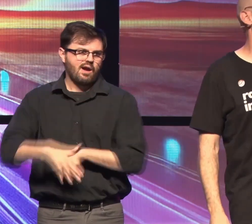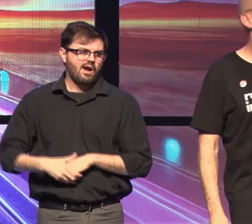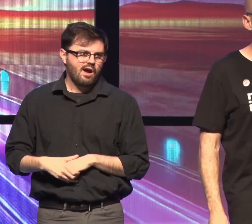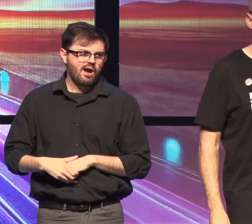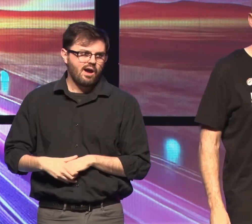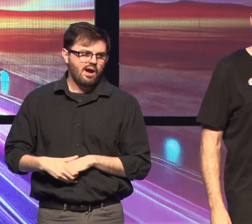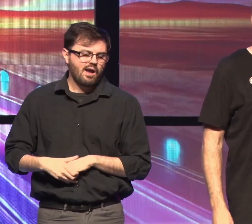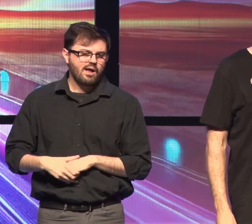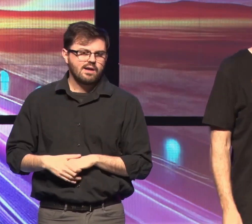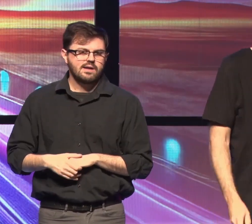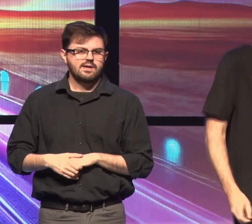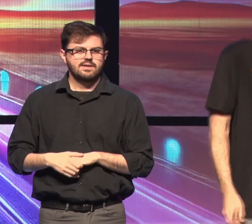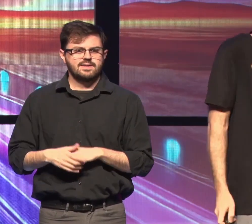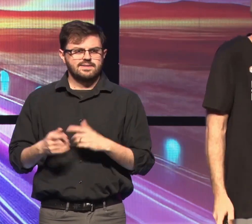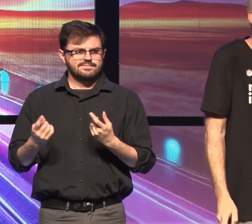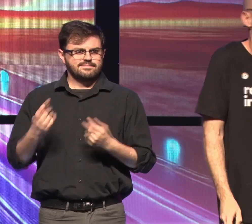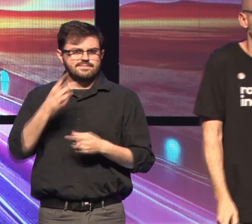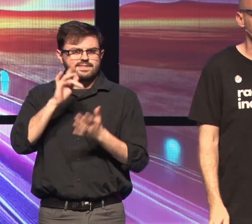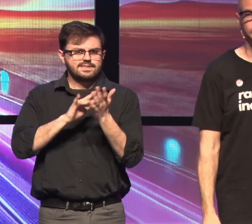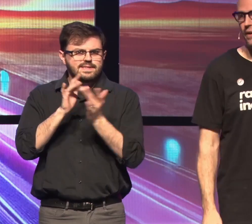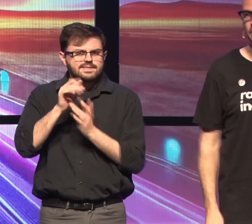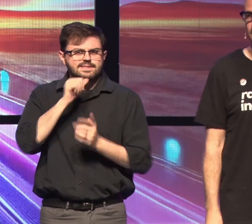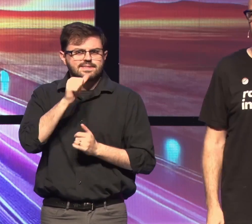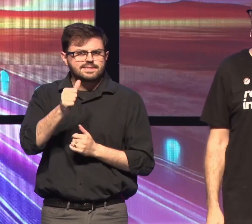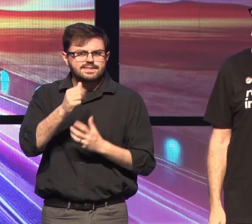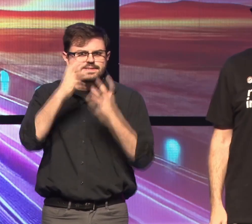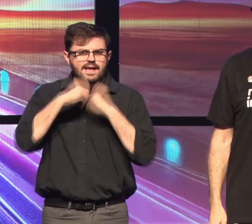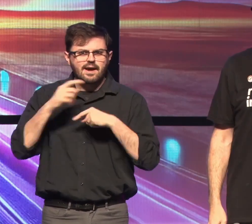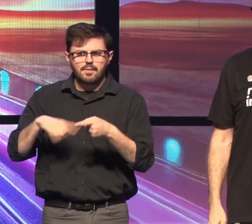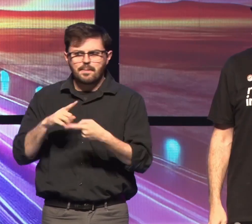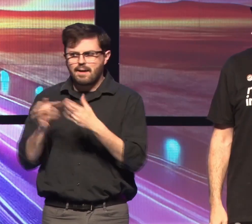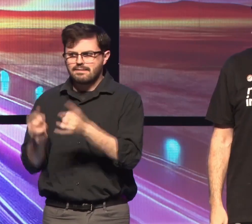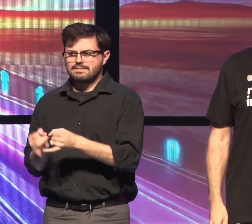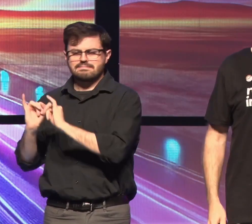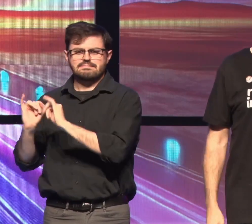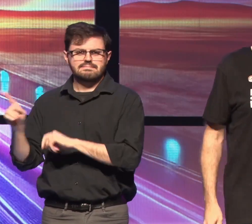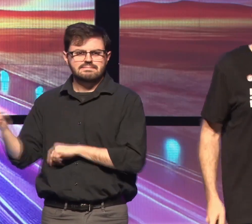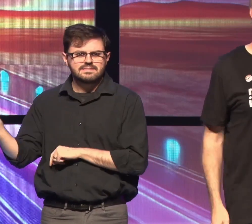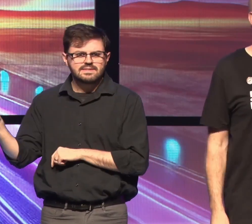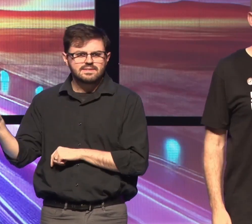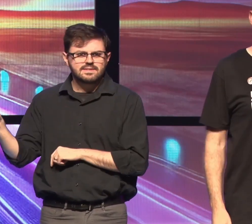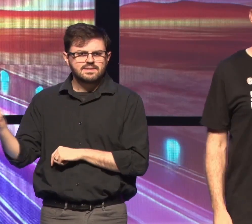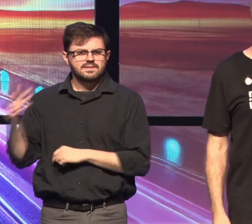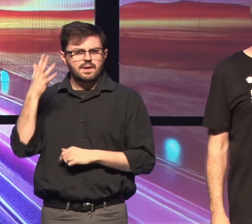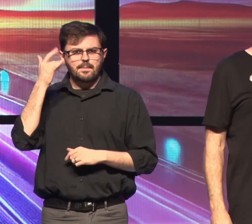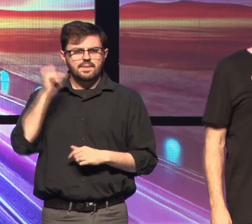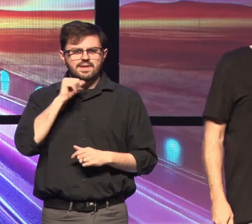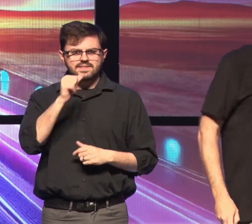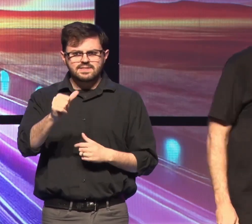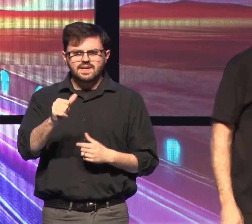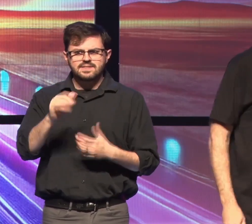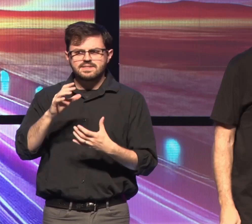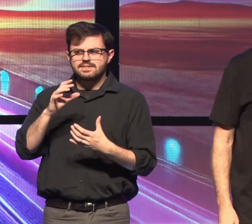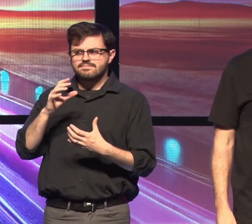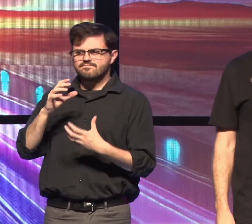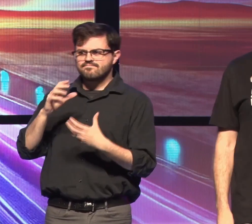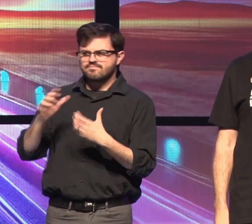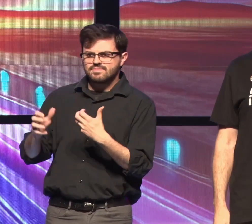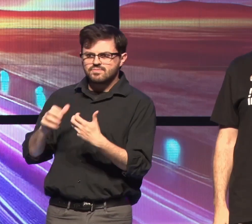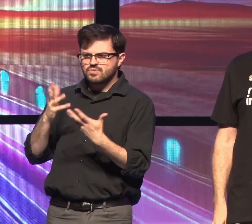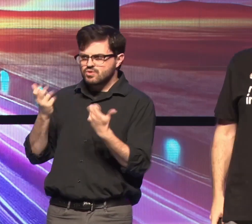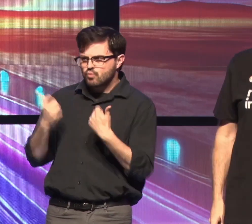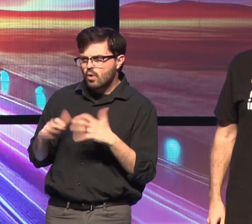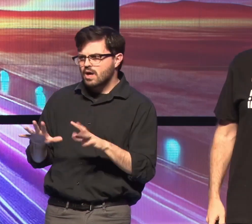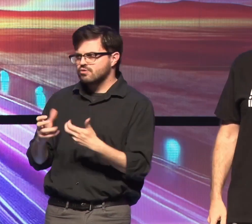steer clear of it. He doesn't care about offending the Pharisees because he's not about accommodation. He's not about separation. He's